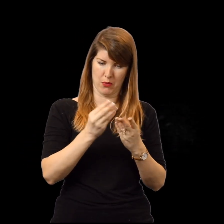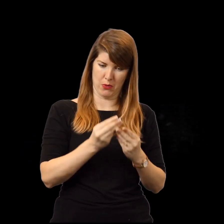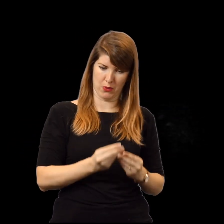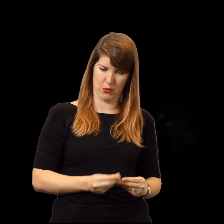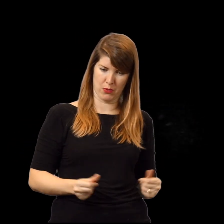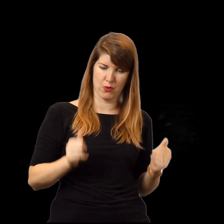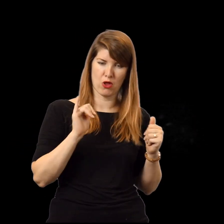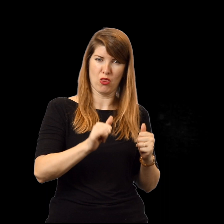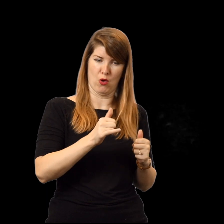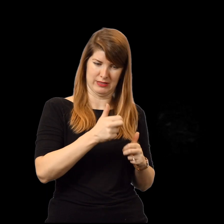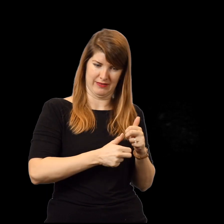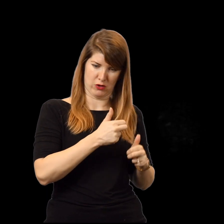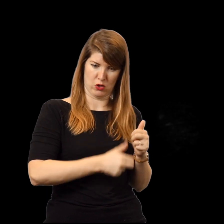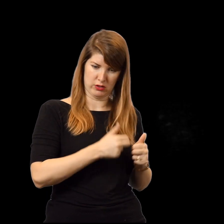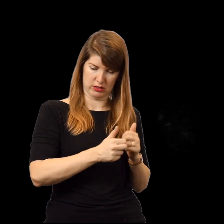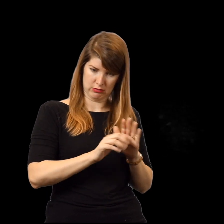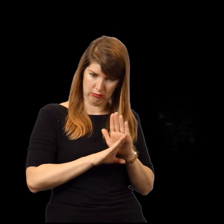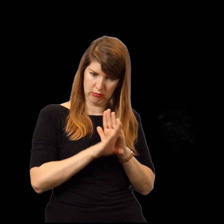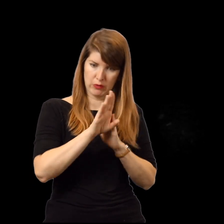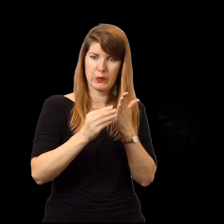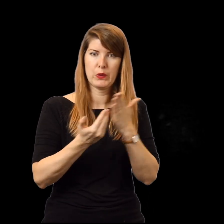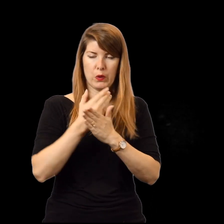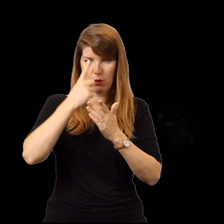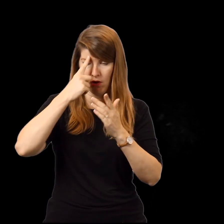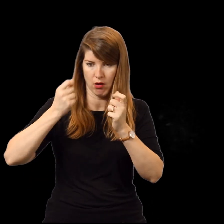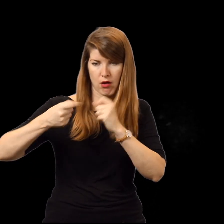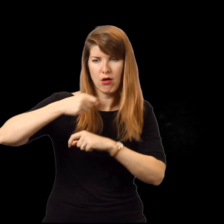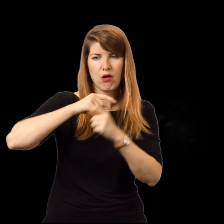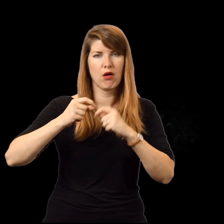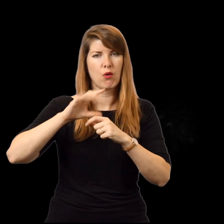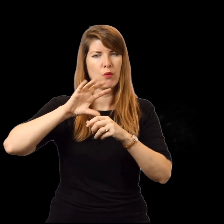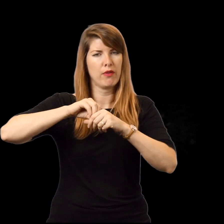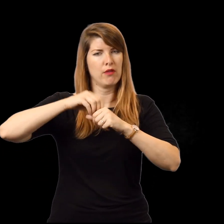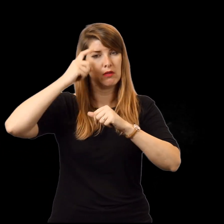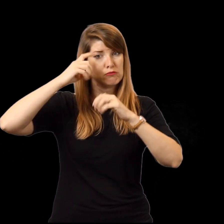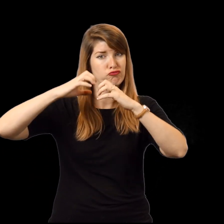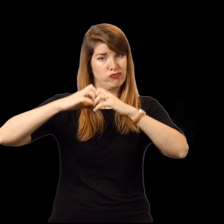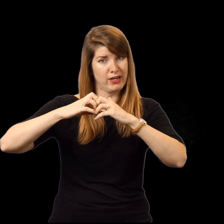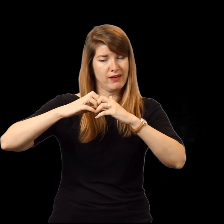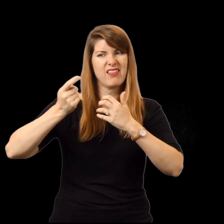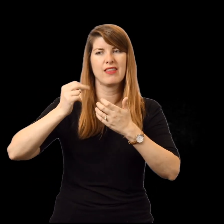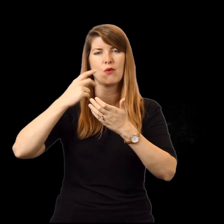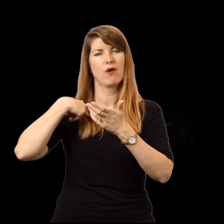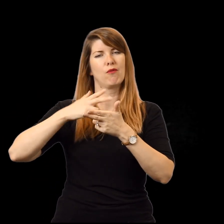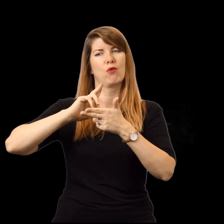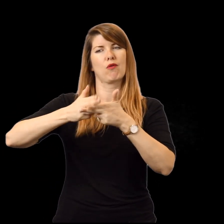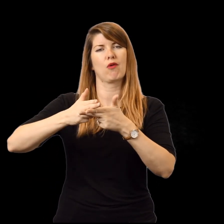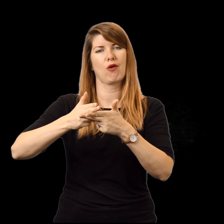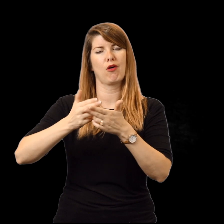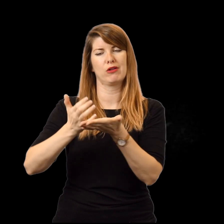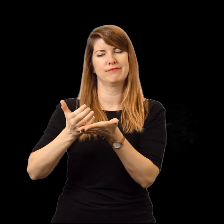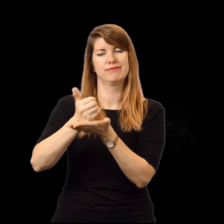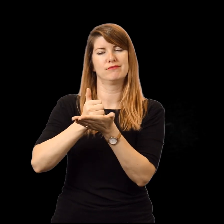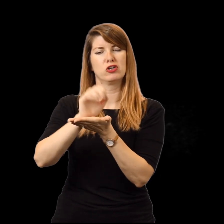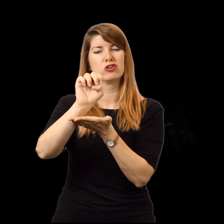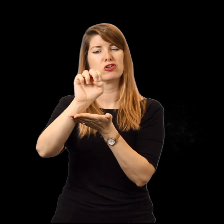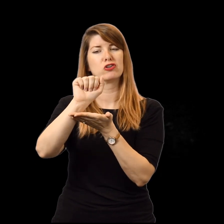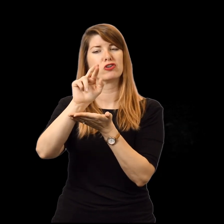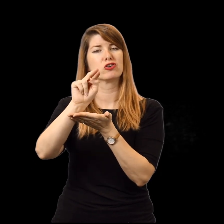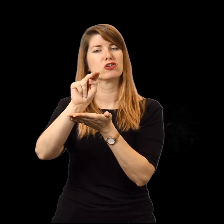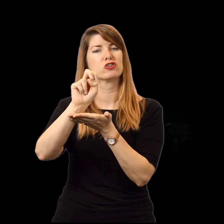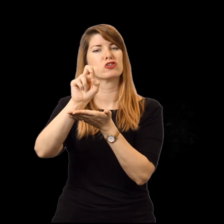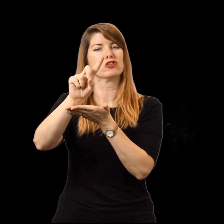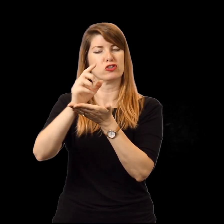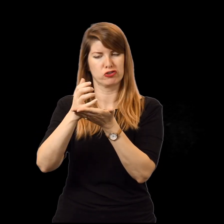which will heal my attachment difficulties, create new pathways in the brain, and I will then have what's called earned